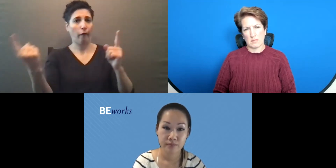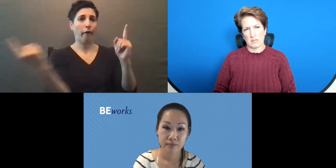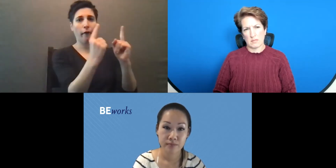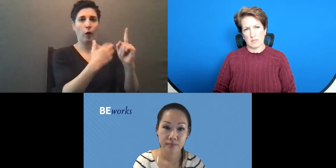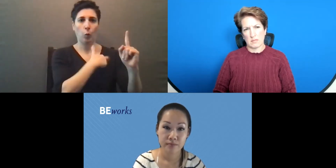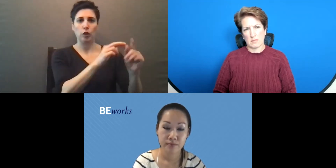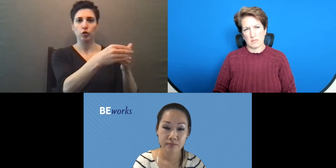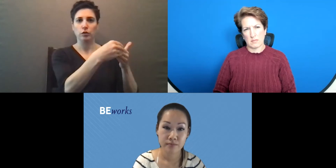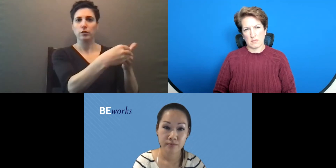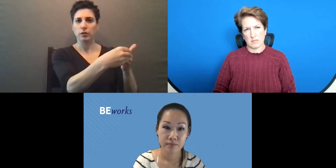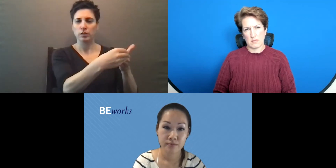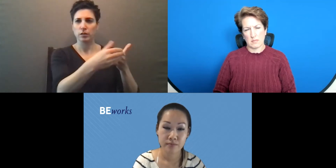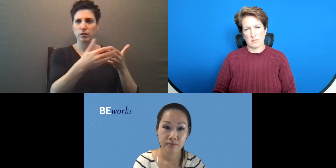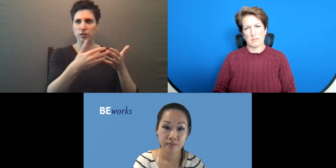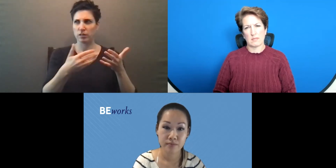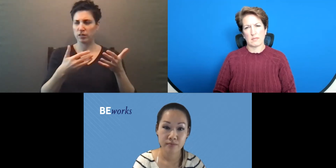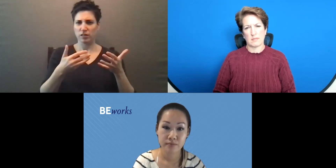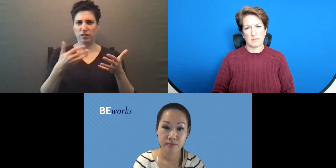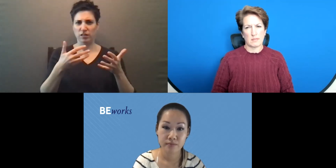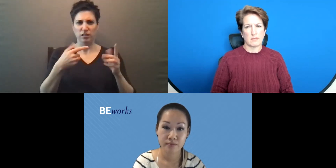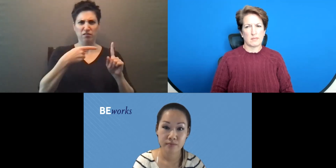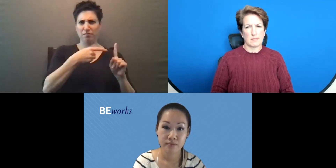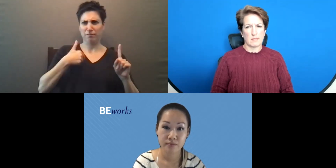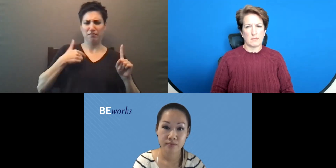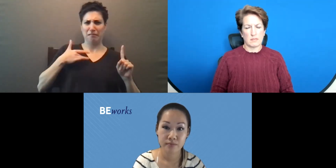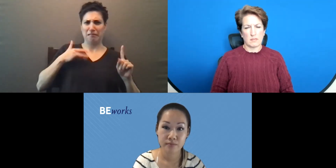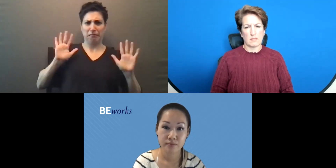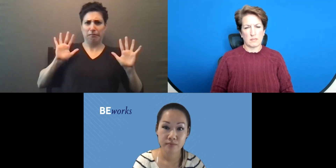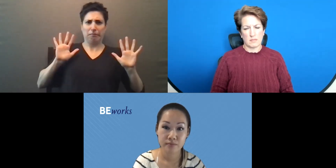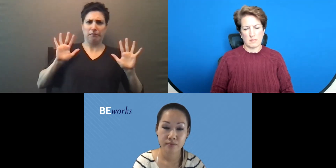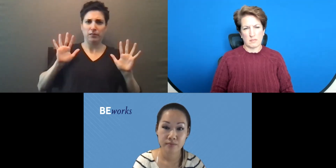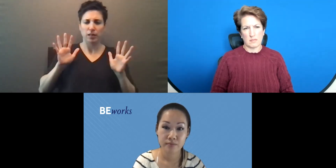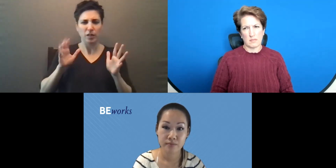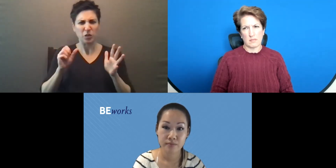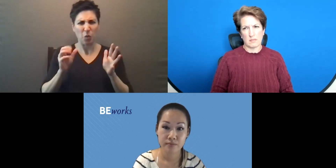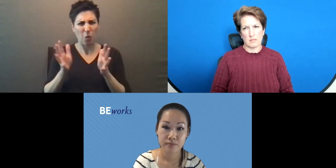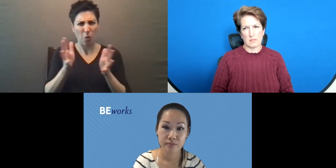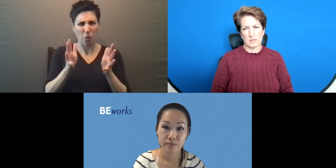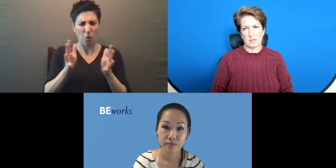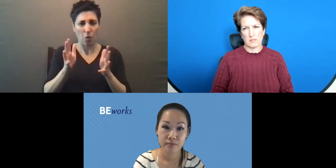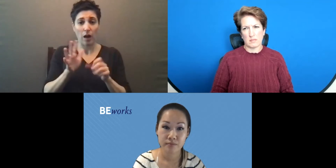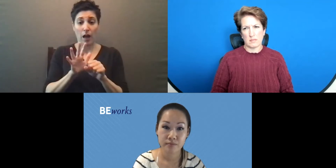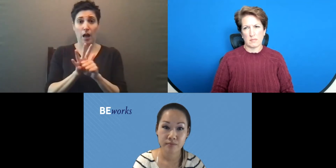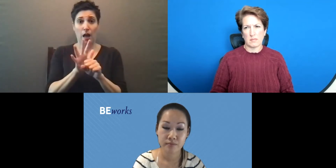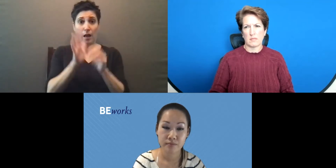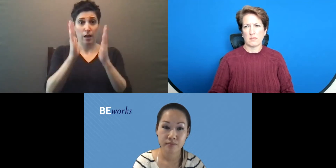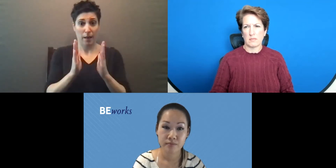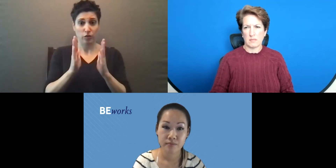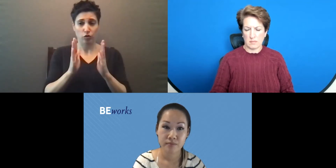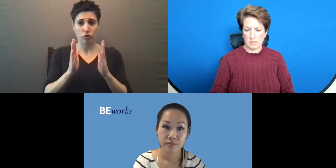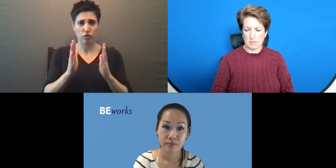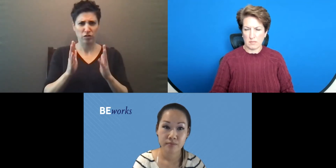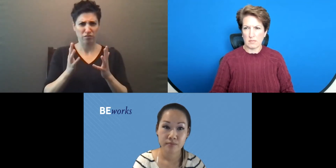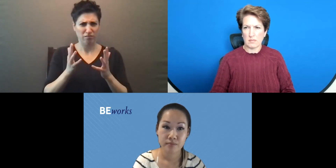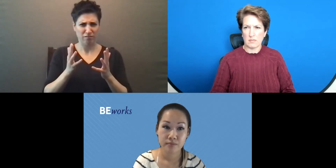ambassadors are with the information that people are not supposed to ask for religious